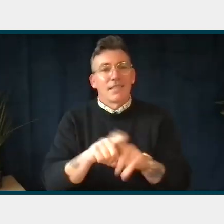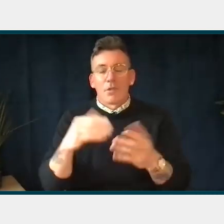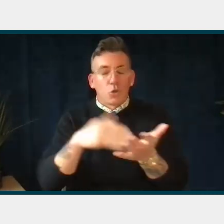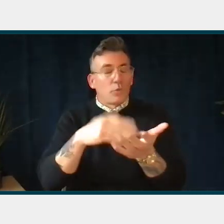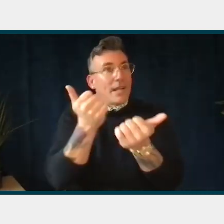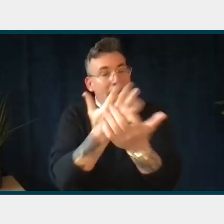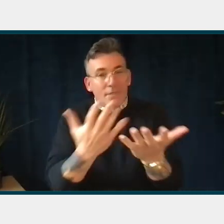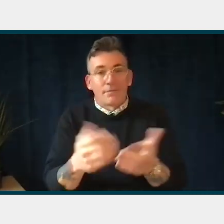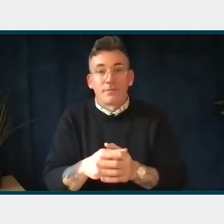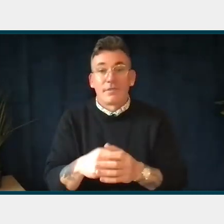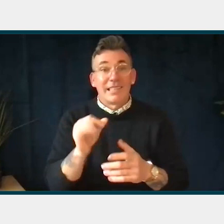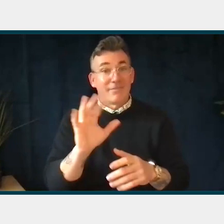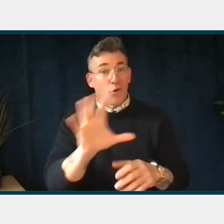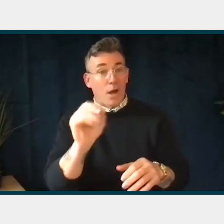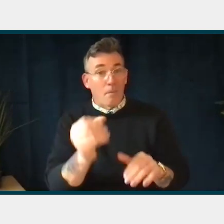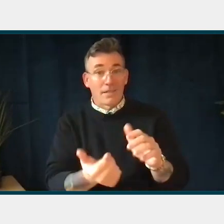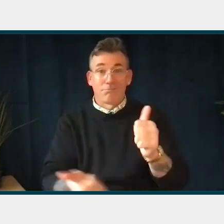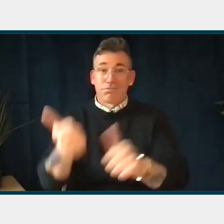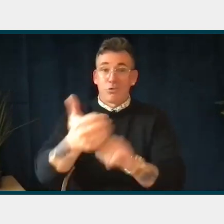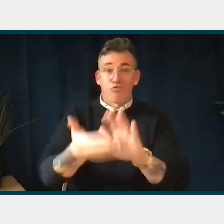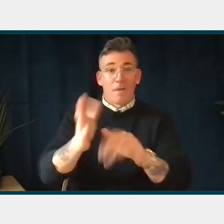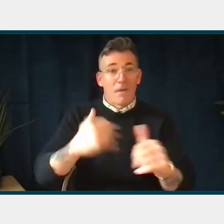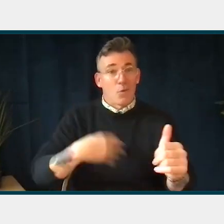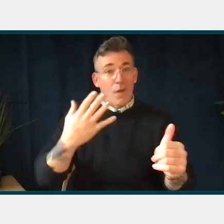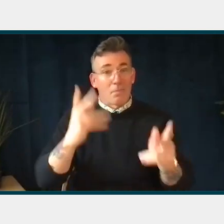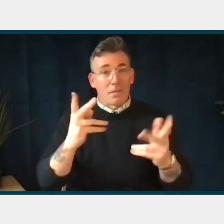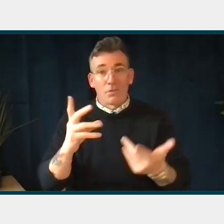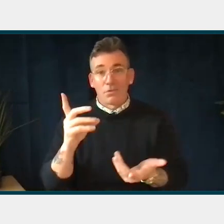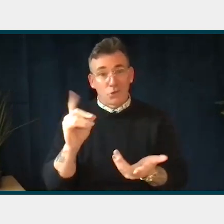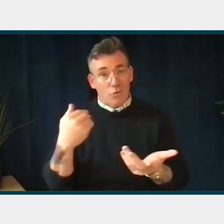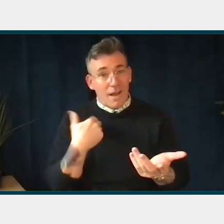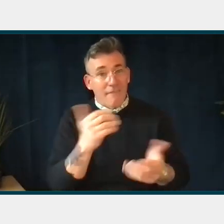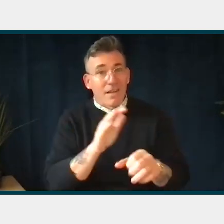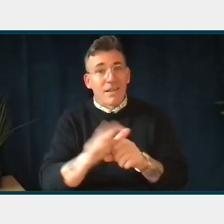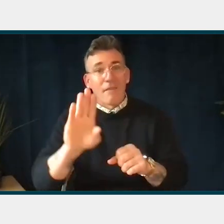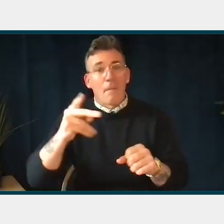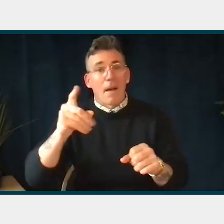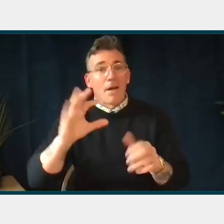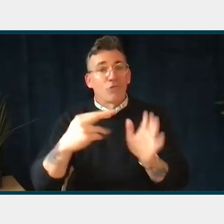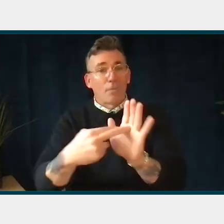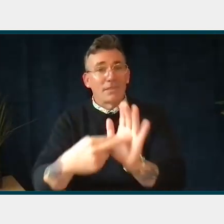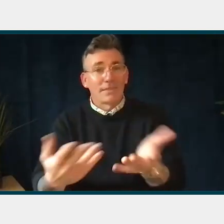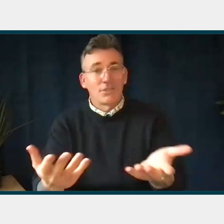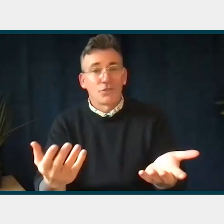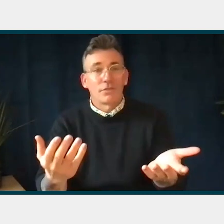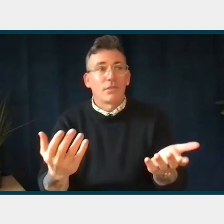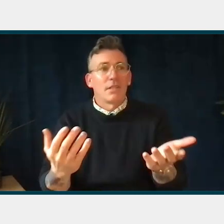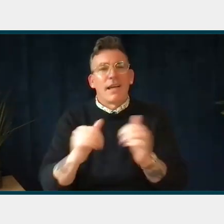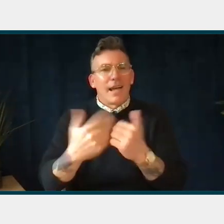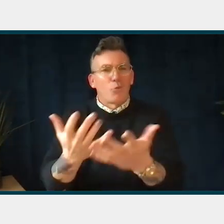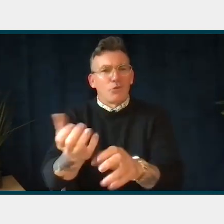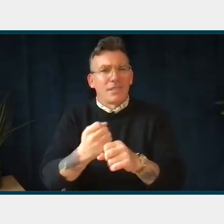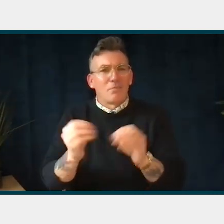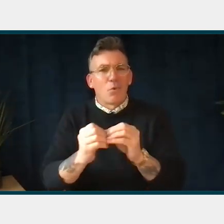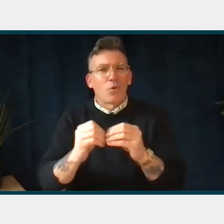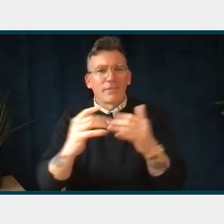can I best engage disabled applicants? You know, if your company is run by majority white folks and you don't have